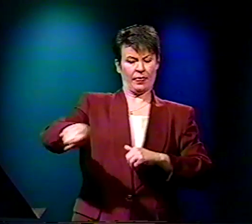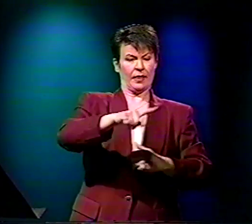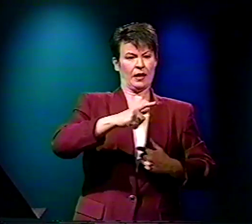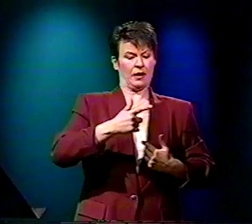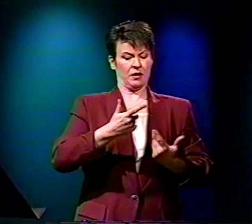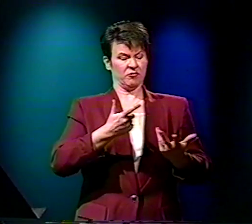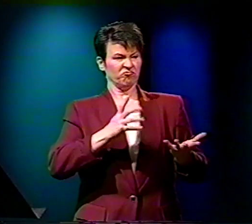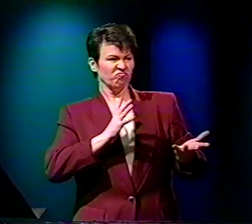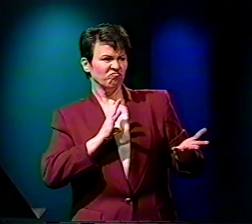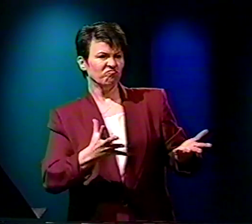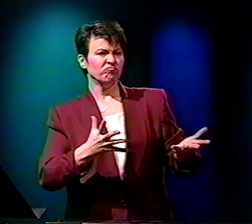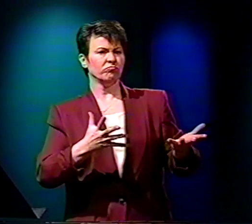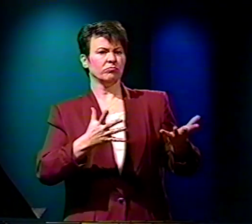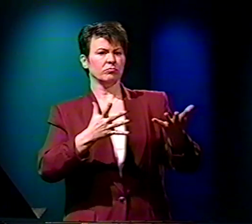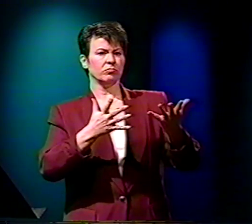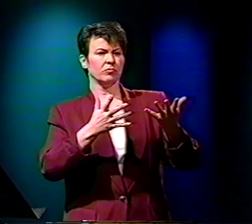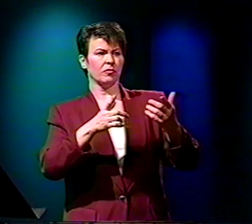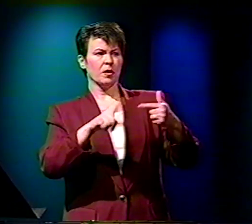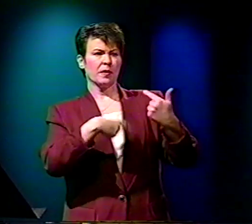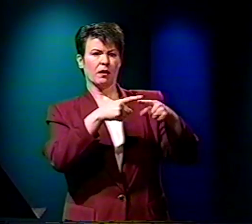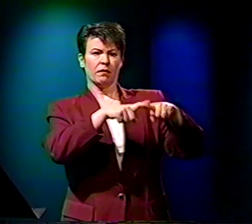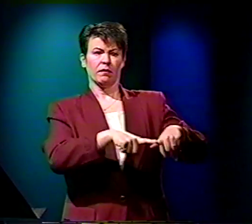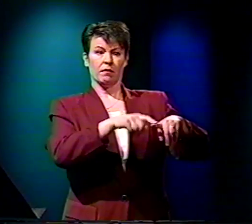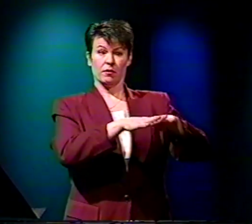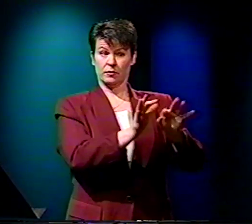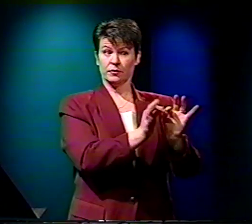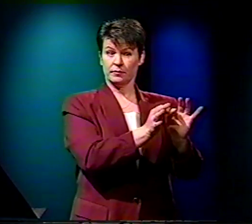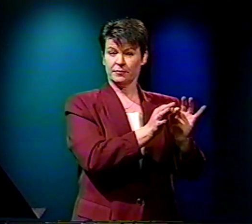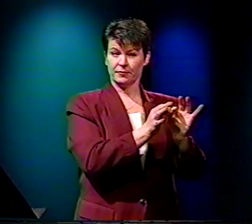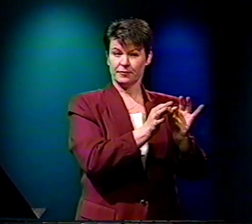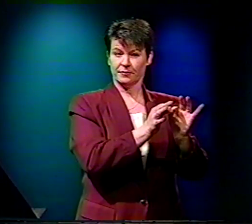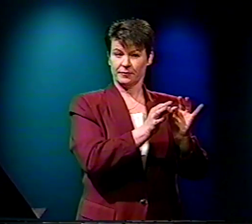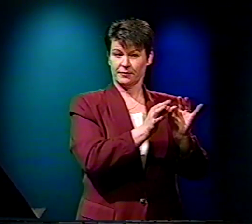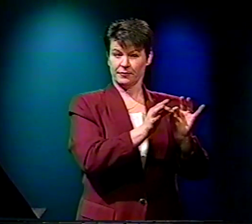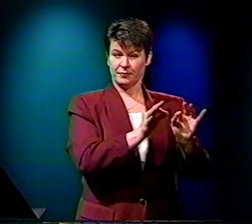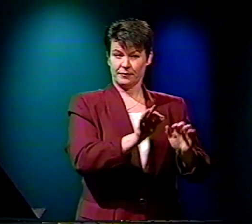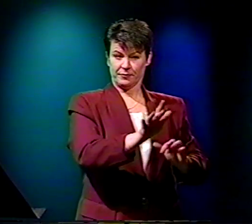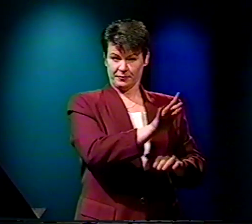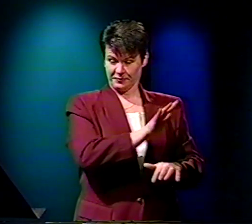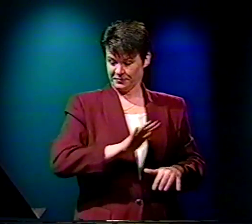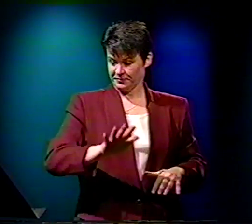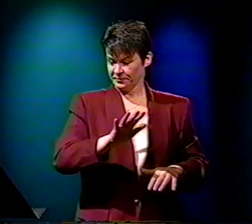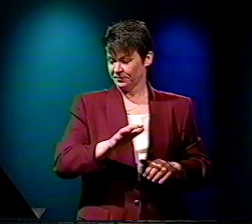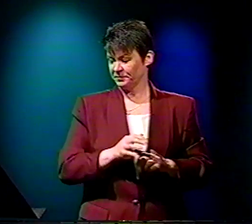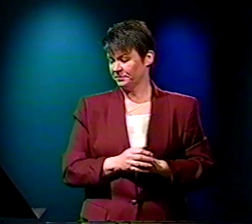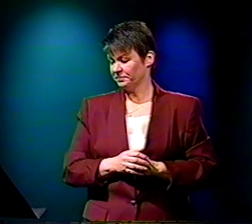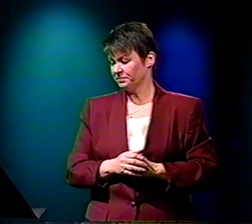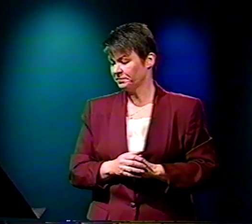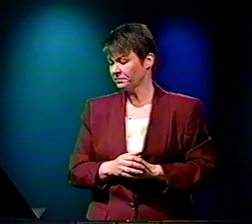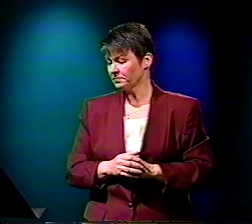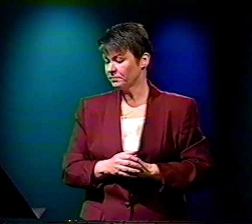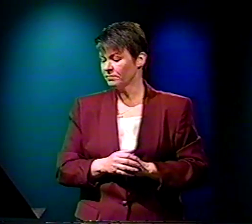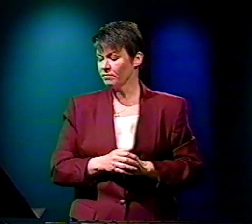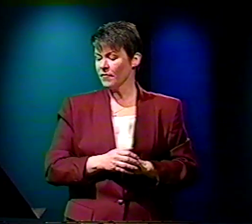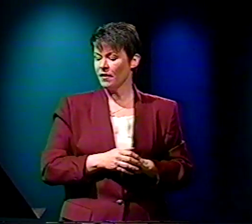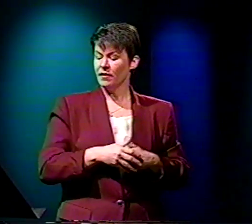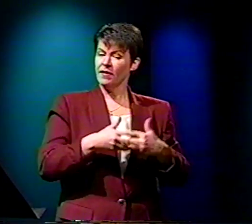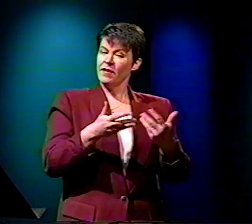person fits within their own community, because they may have experiences of hostile dependence depending on where they fit within